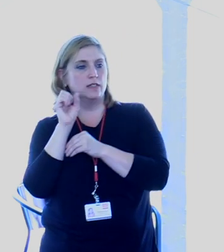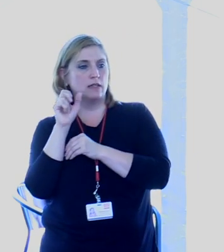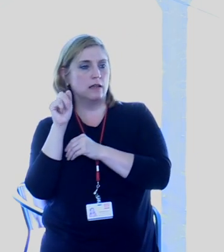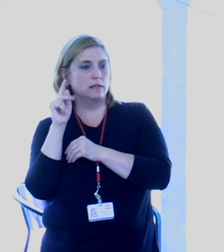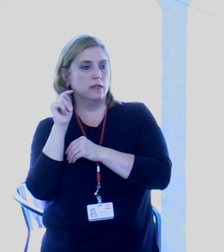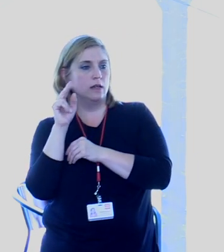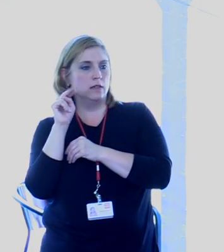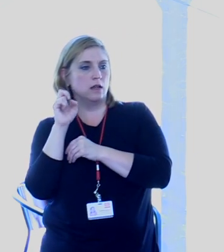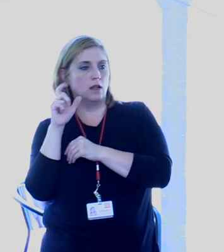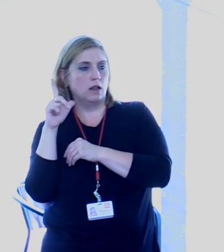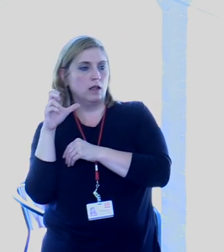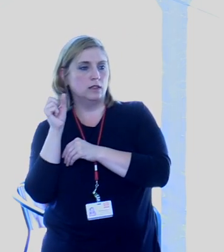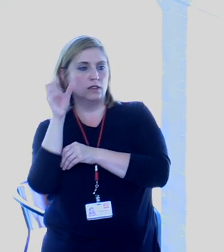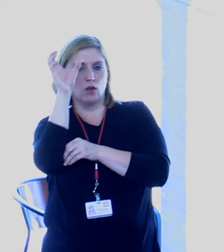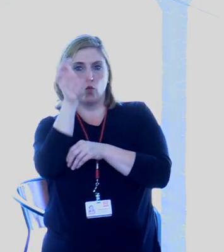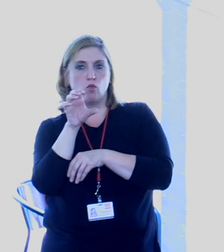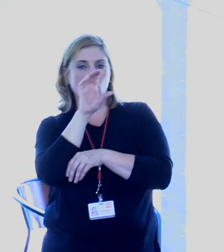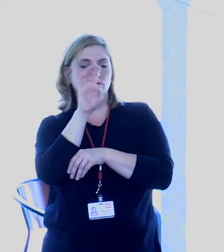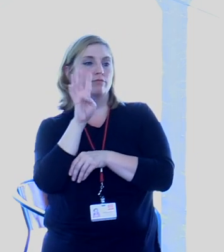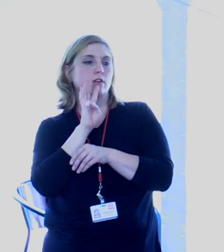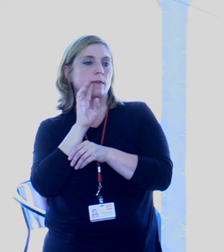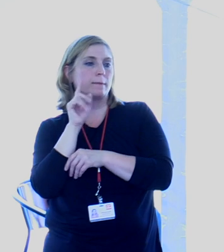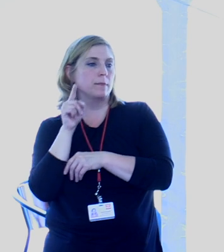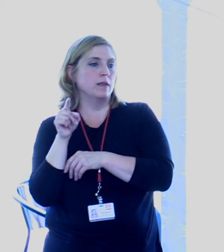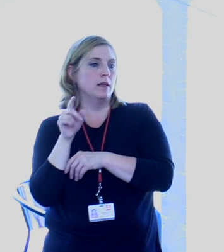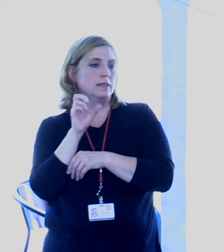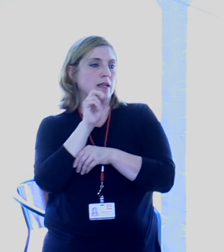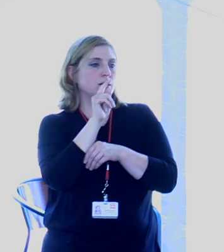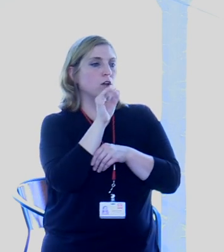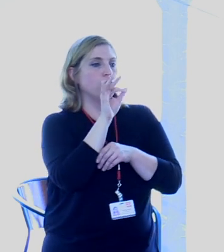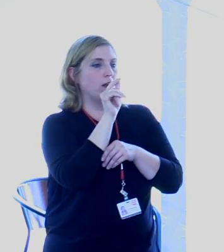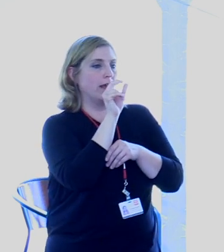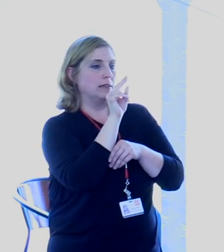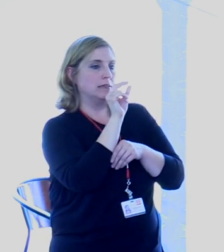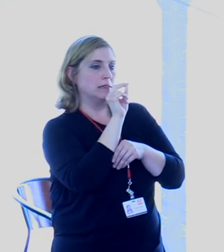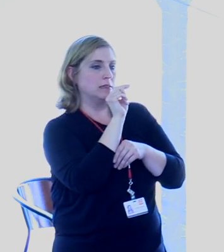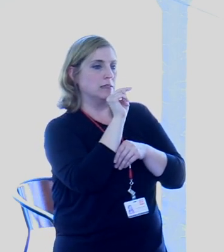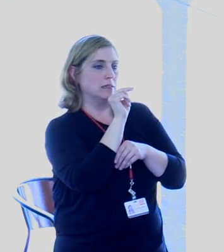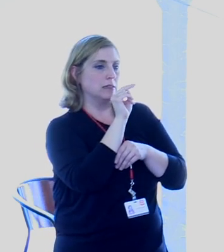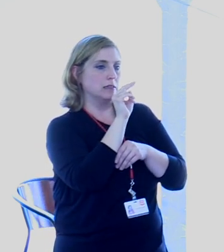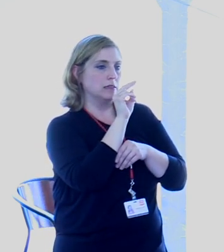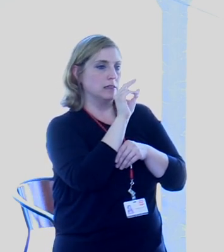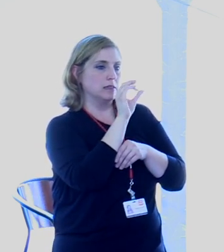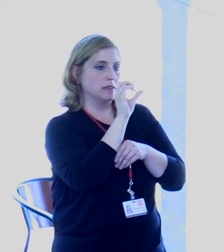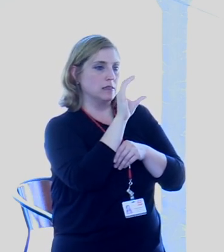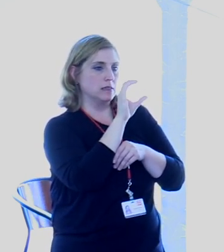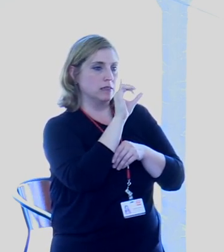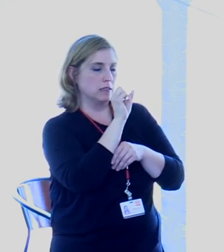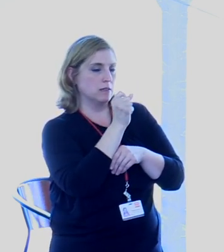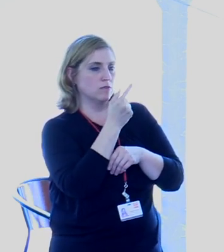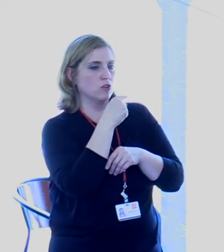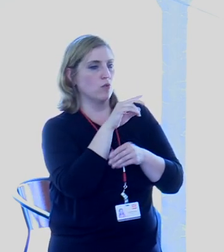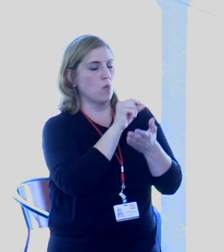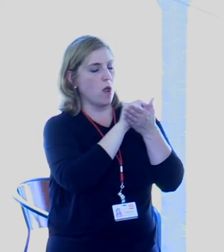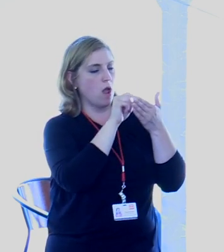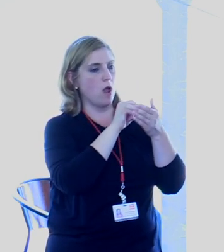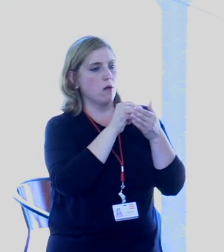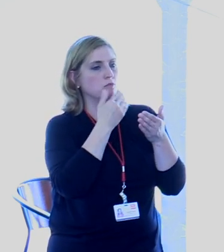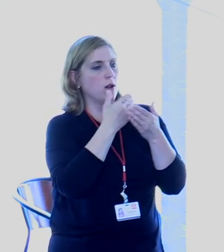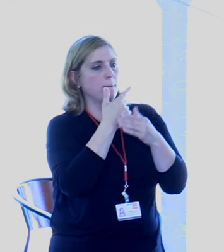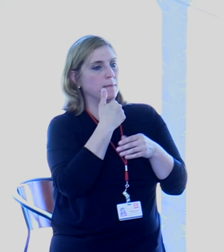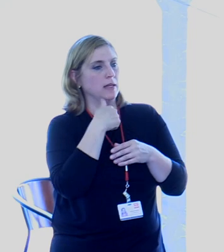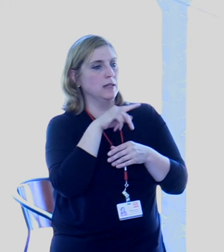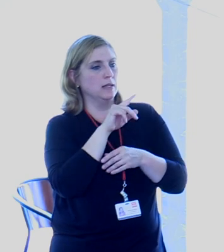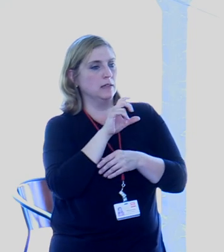started to speak to him, like the cross spoke to Saint Francis. And he said, "You've written well of me, Thomas. What do you